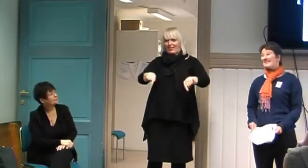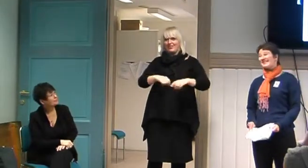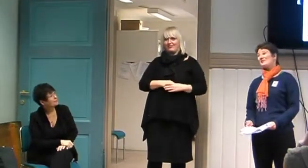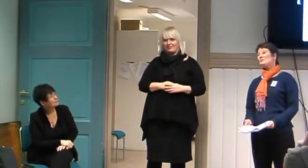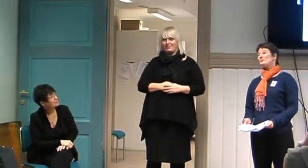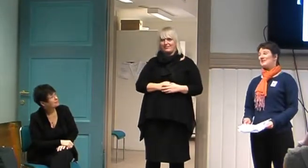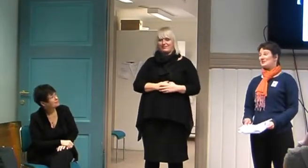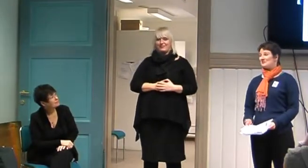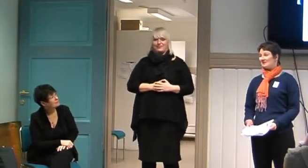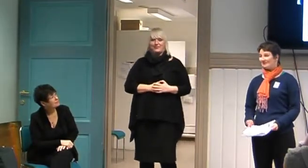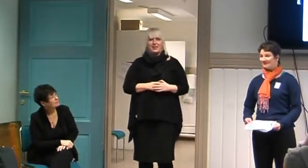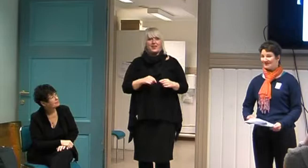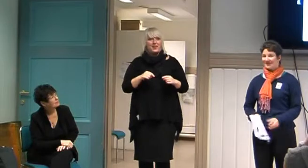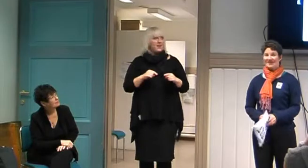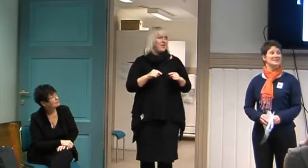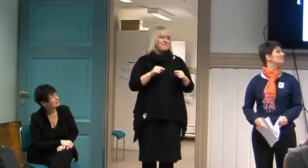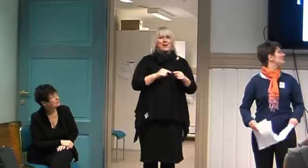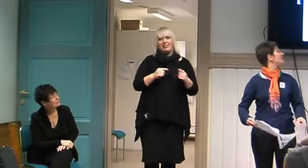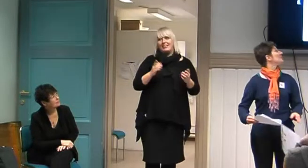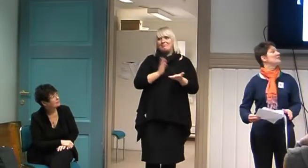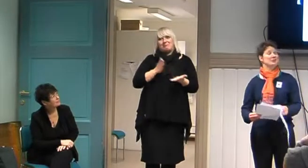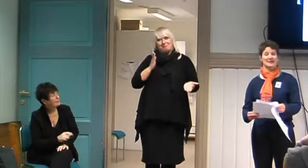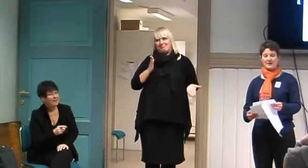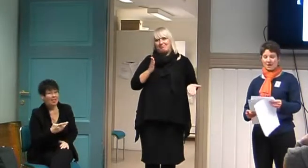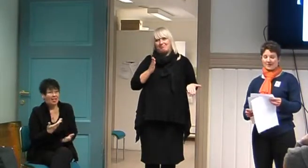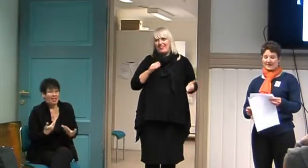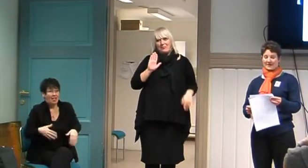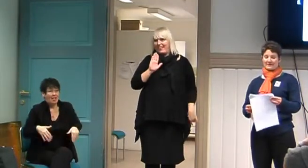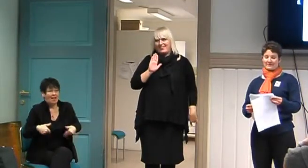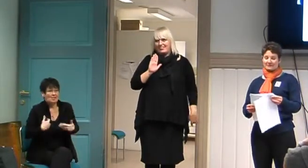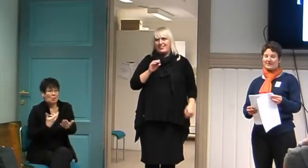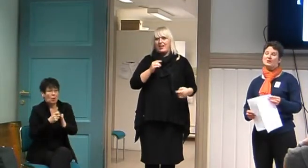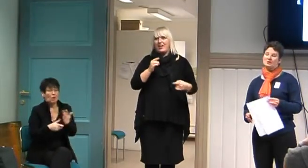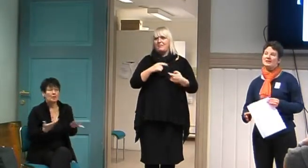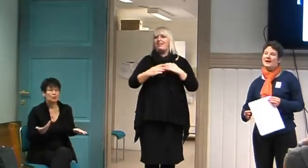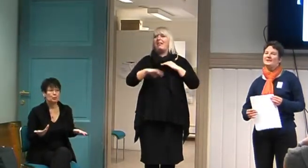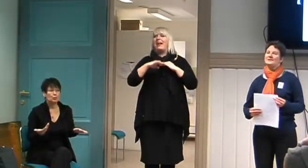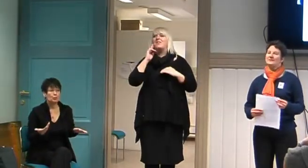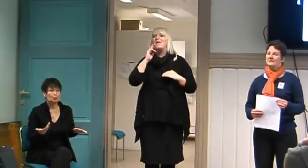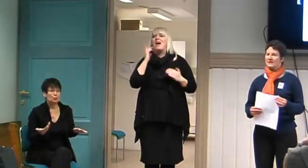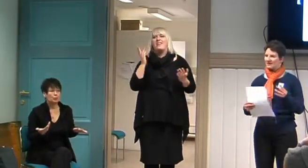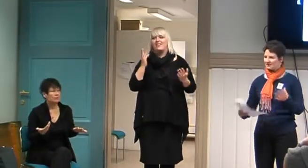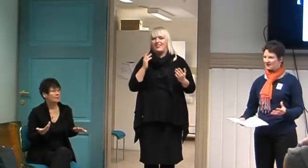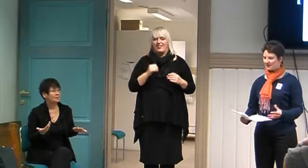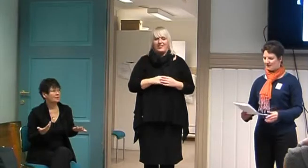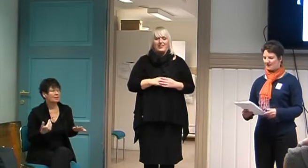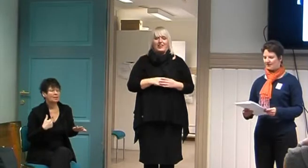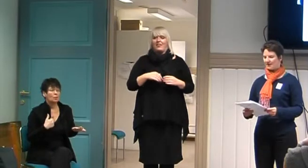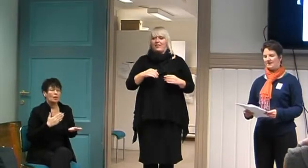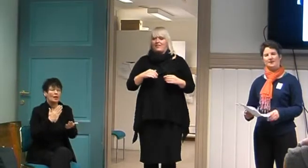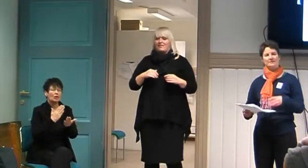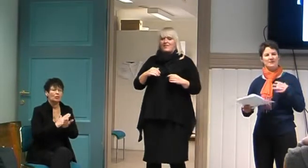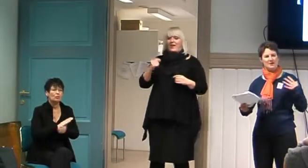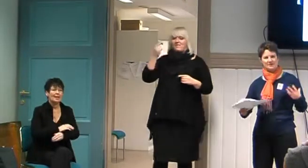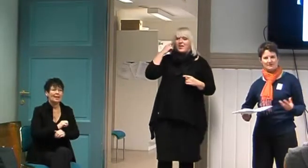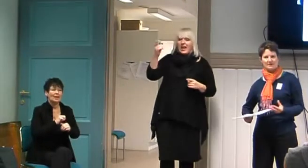But that's all we do. That's pretty much it, really. We're very good at the customer service side